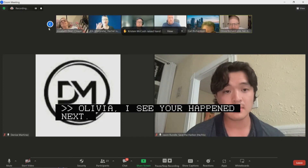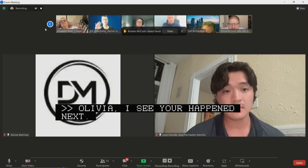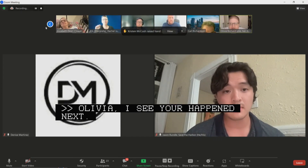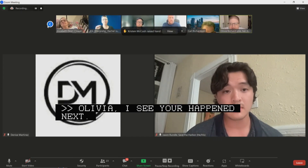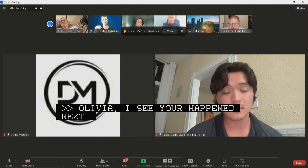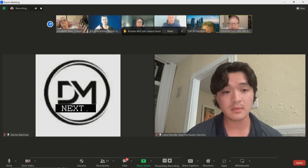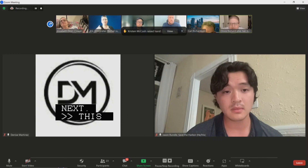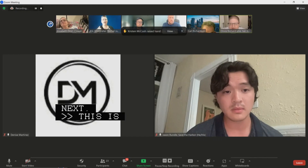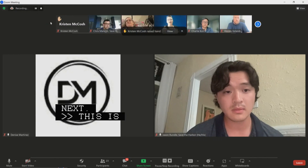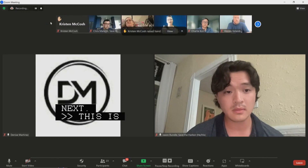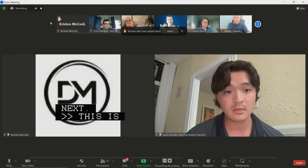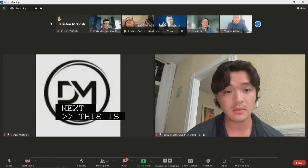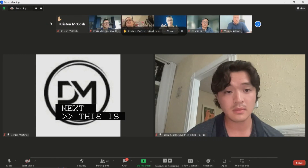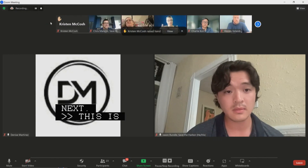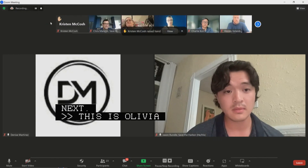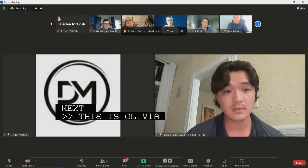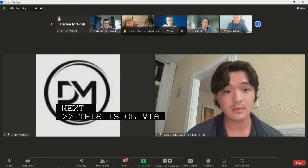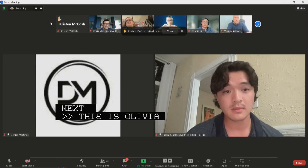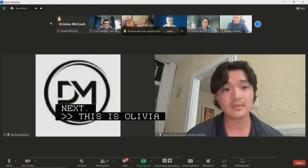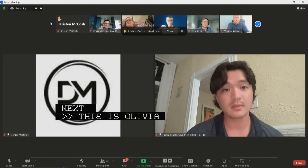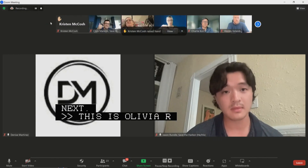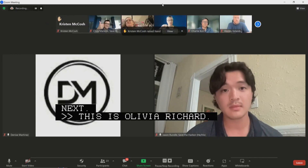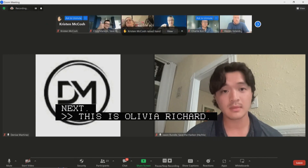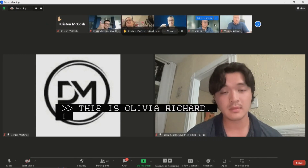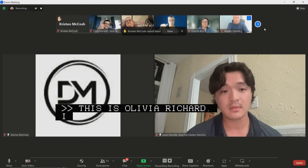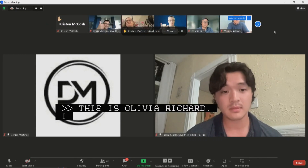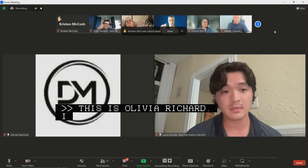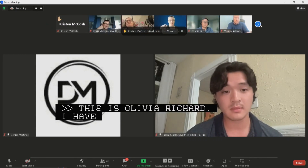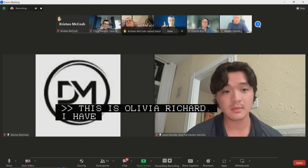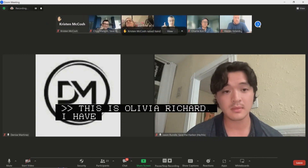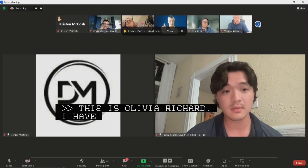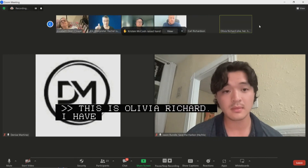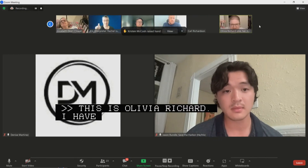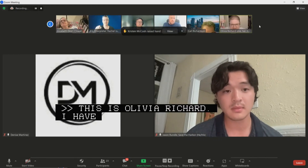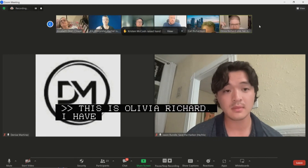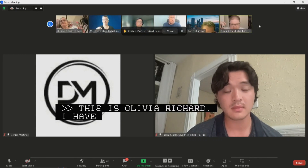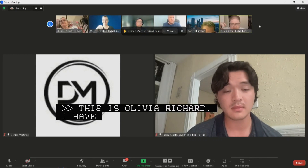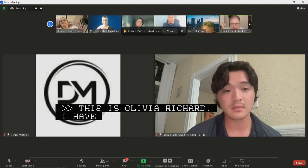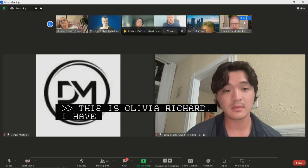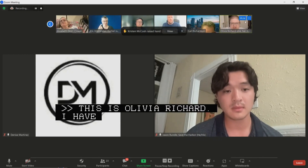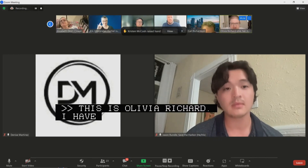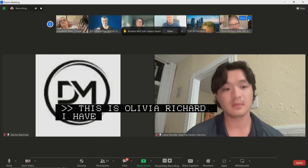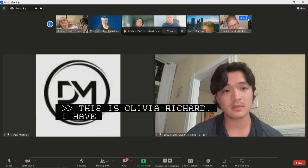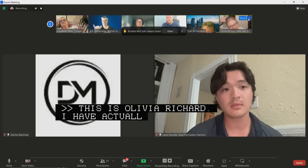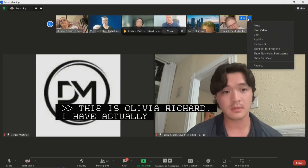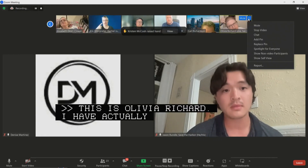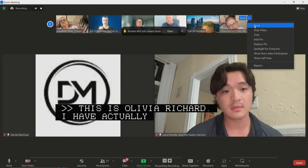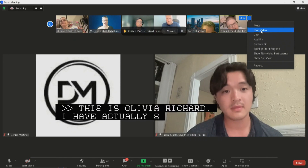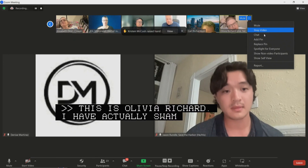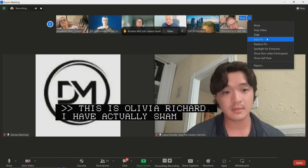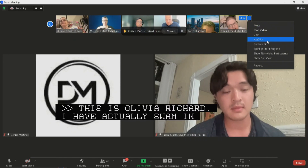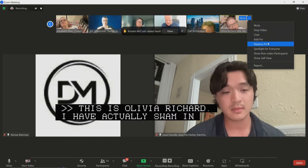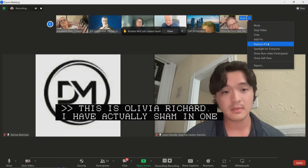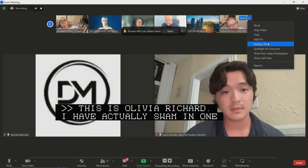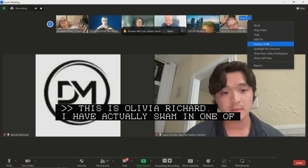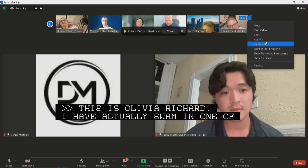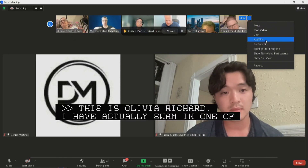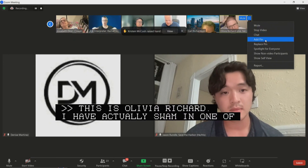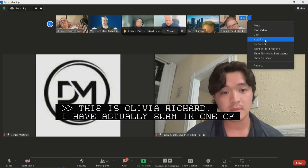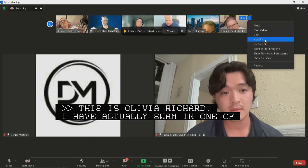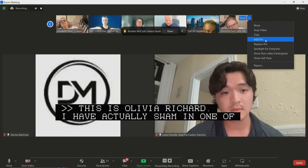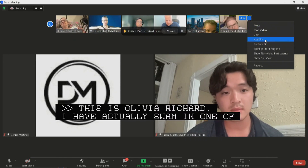I've actually swam at Spectacle in one of those accessible beach chairs.